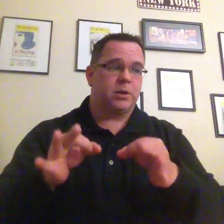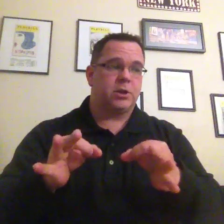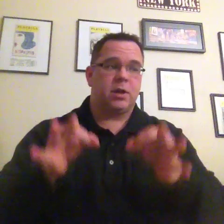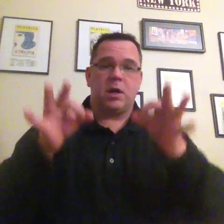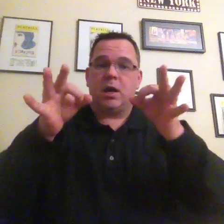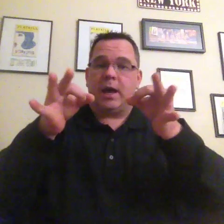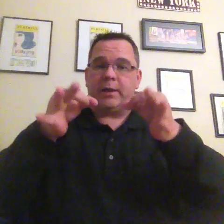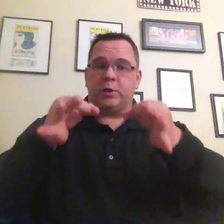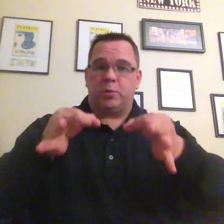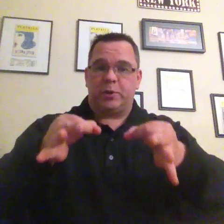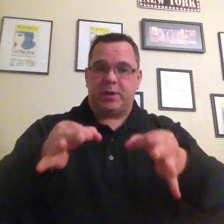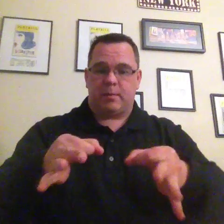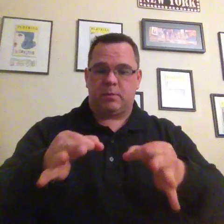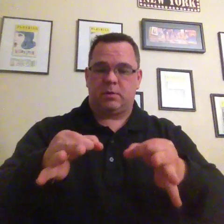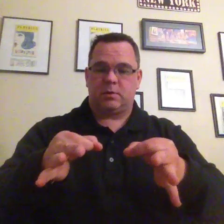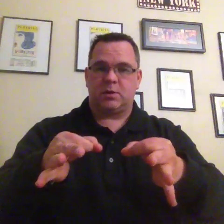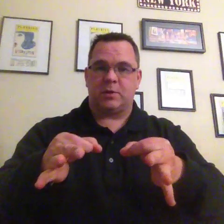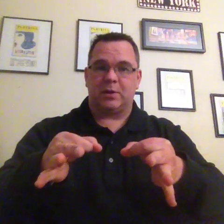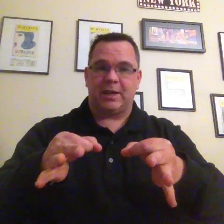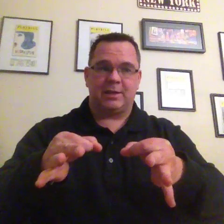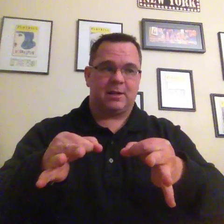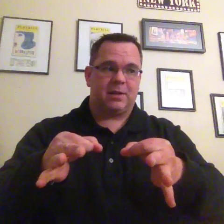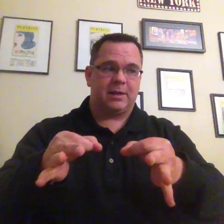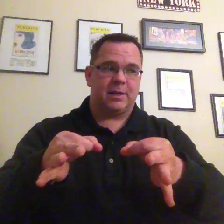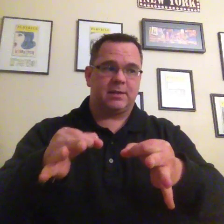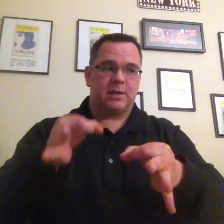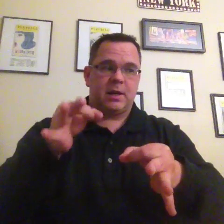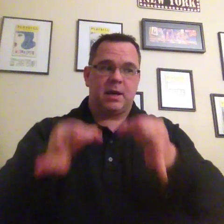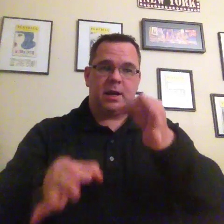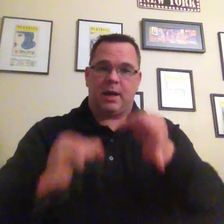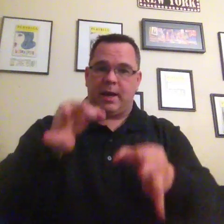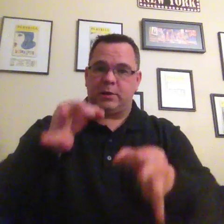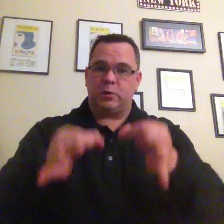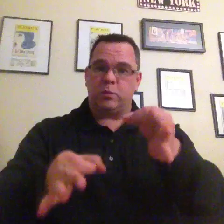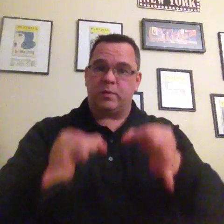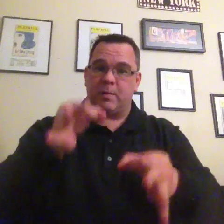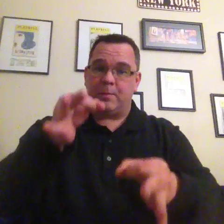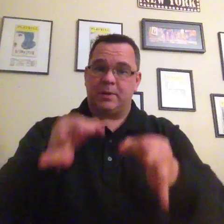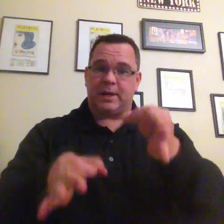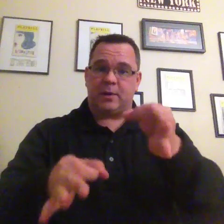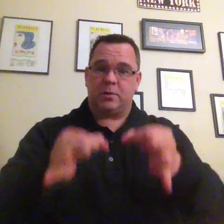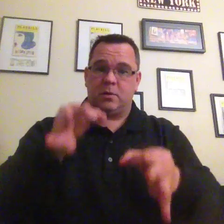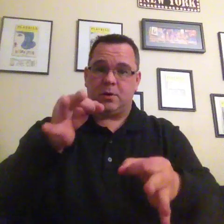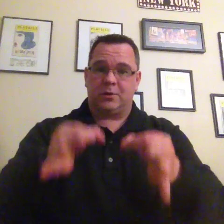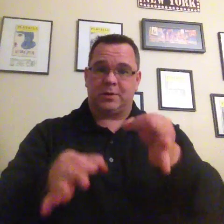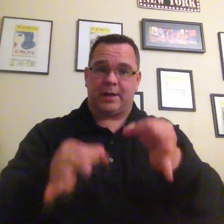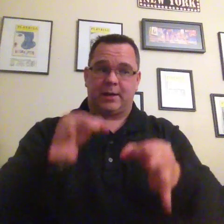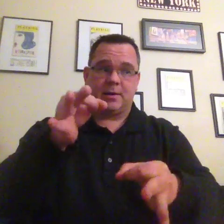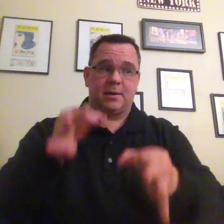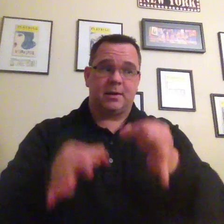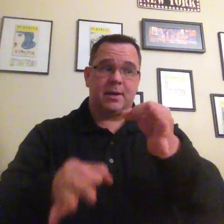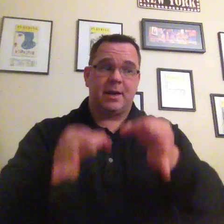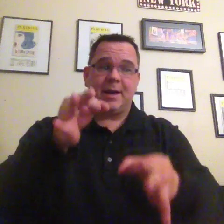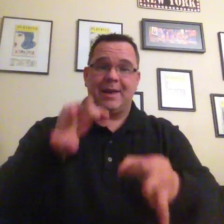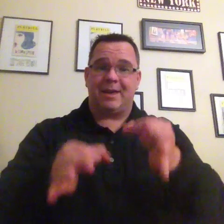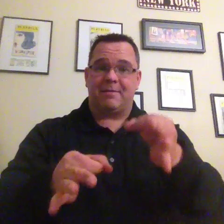language. And you put them so that they're laying down like this, and you move them up and down, alternating.